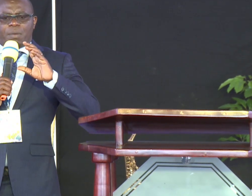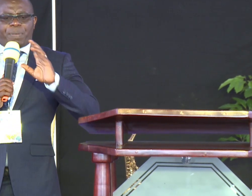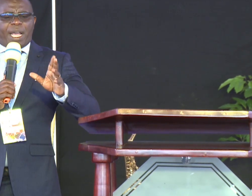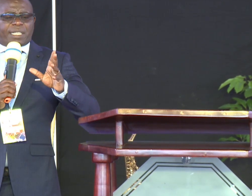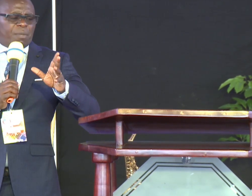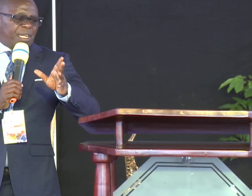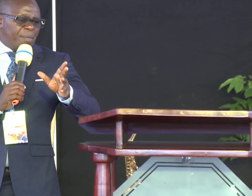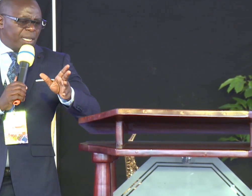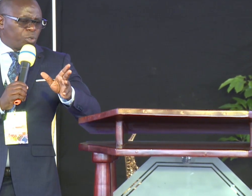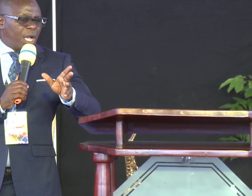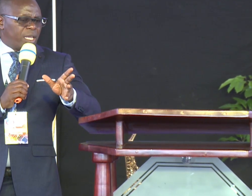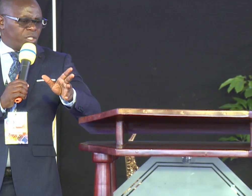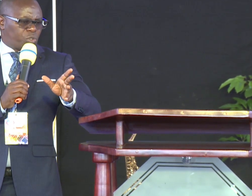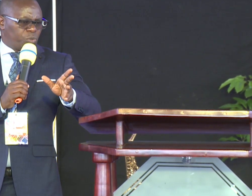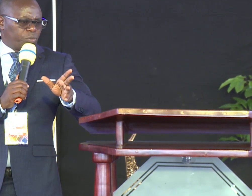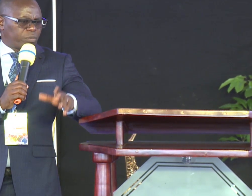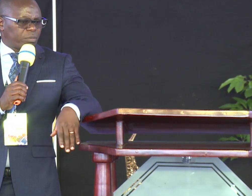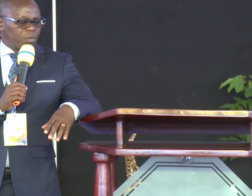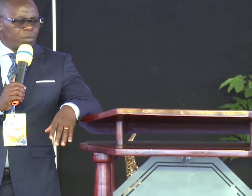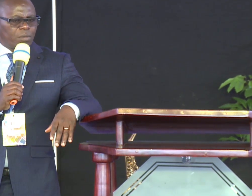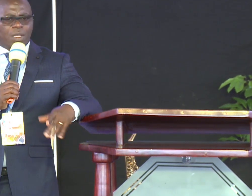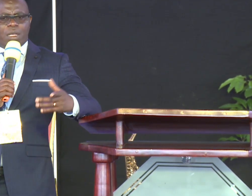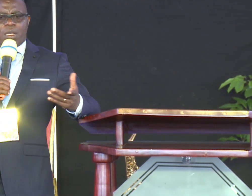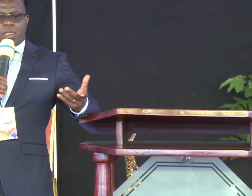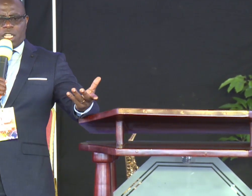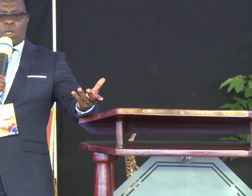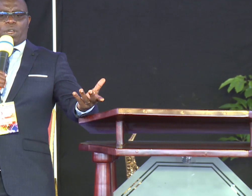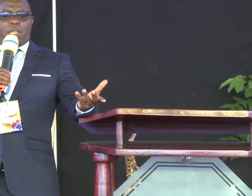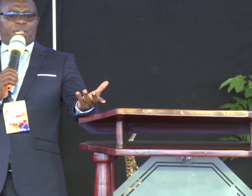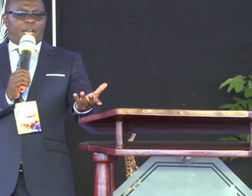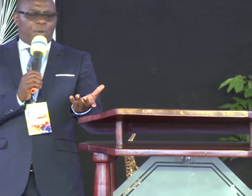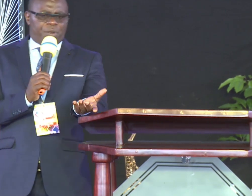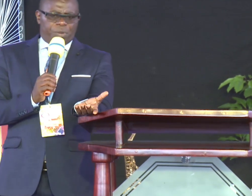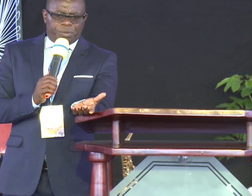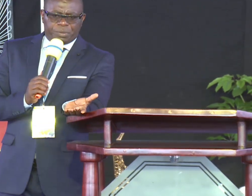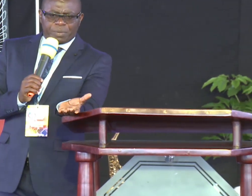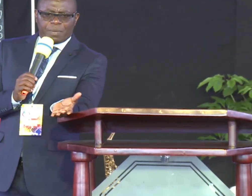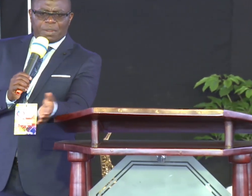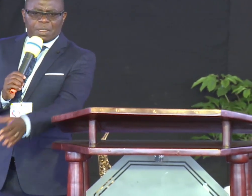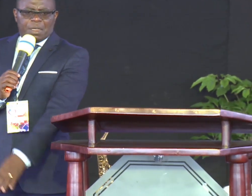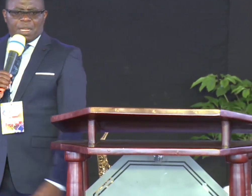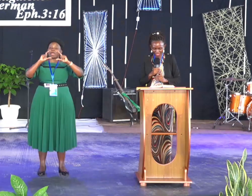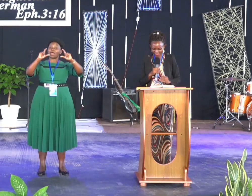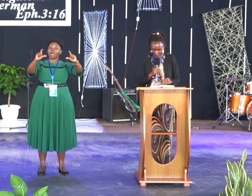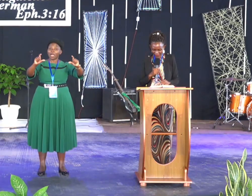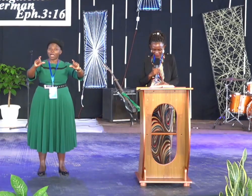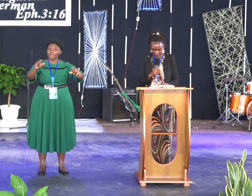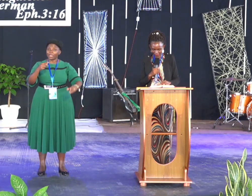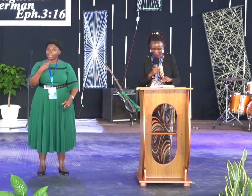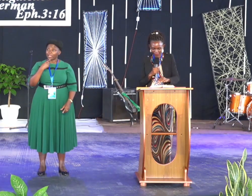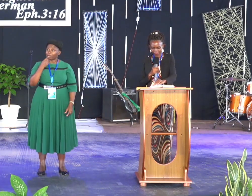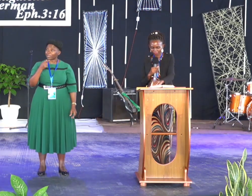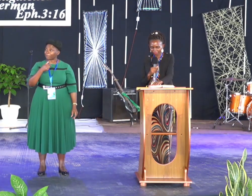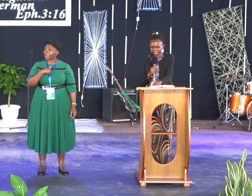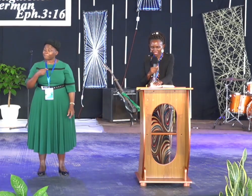37 continuing. Pilata imili demaso ga Yesu. Pilate stands before Jesus. Yesu ayogere bigambo bino. And Jesus says these words. Na mugamba ntinze